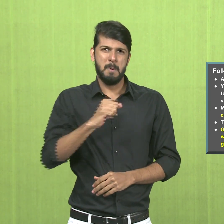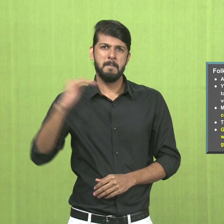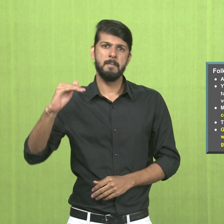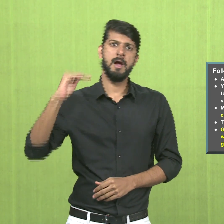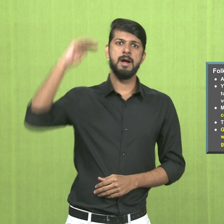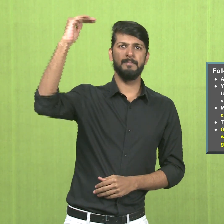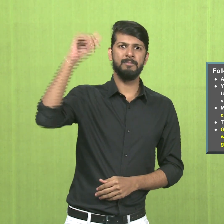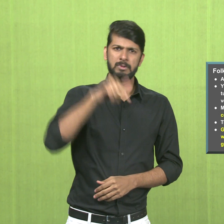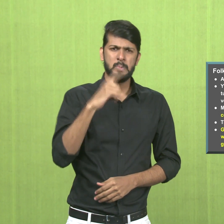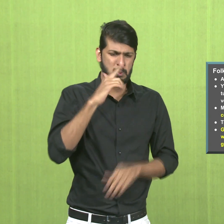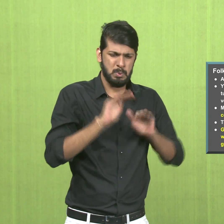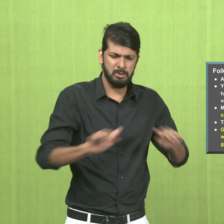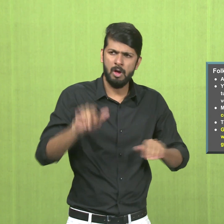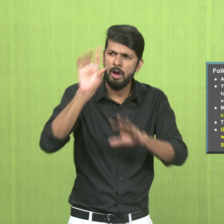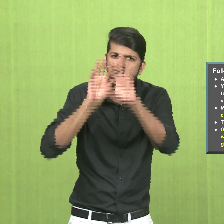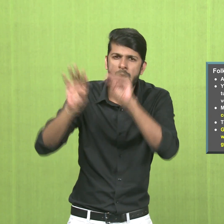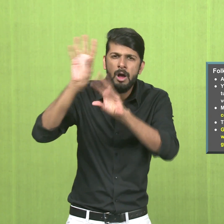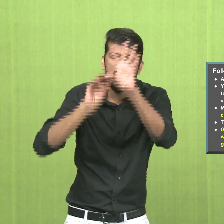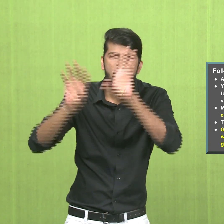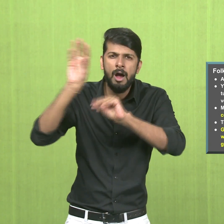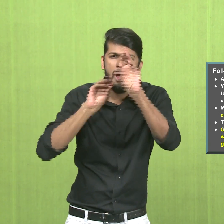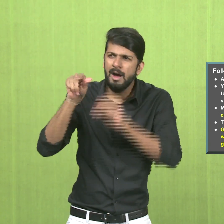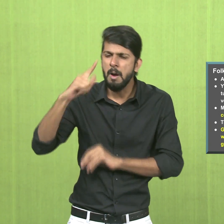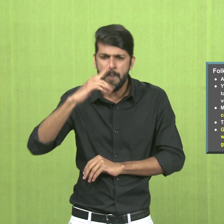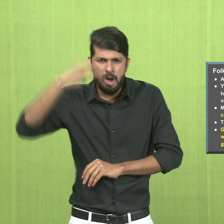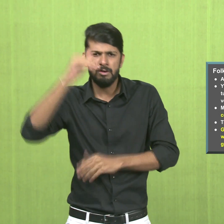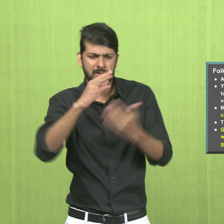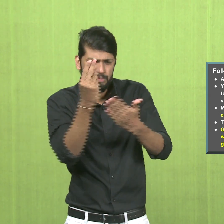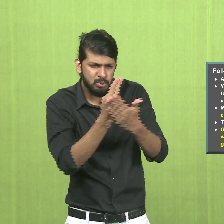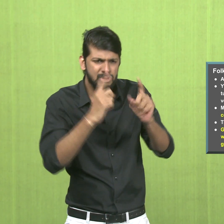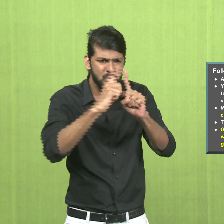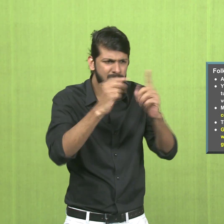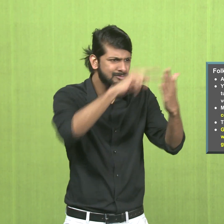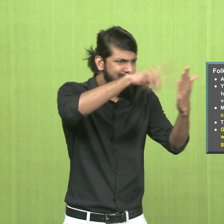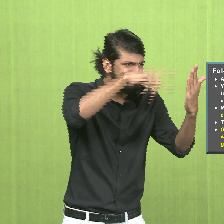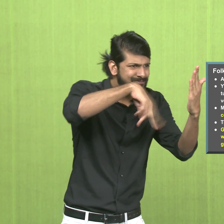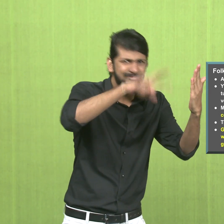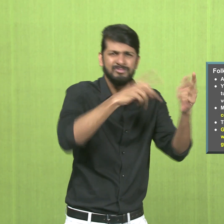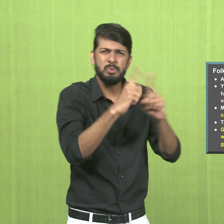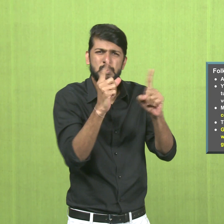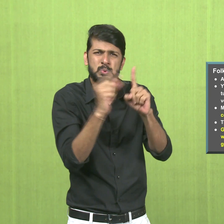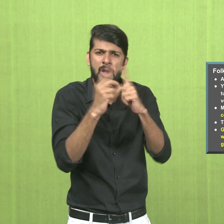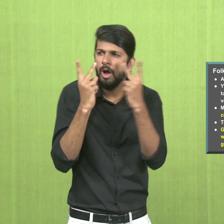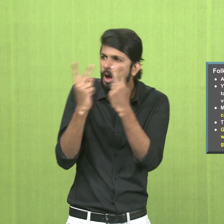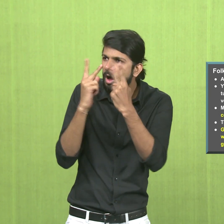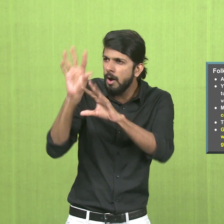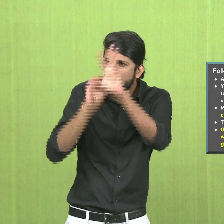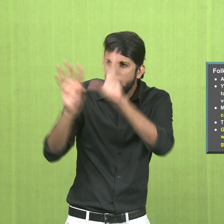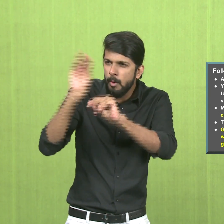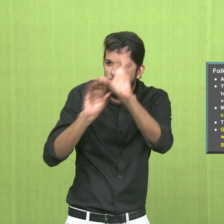What happens is, traditionally, young girls learn this kind of artwork under the guidance of older